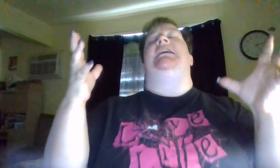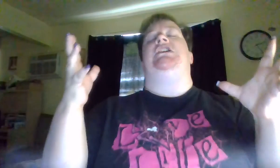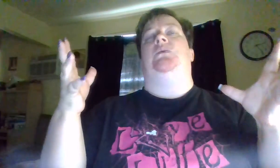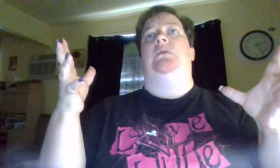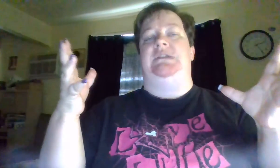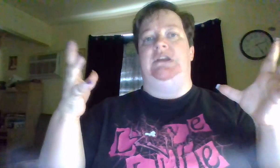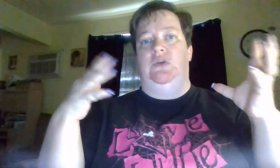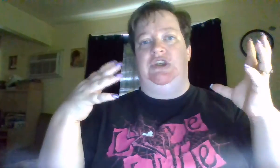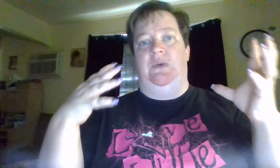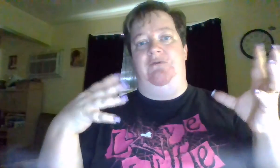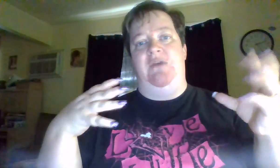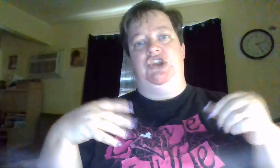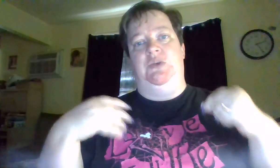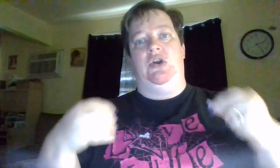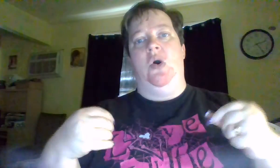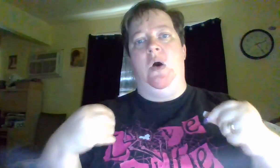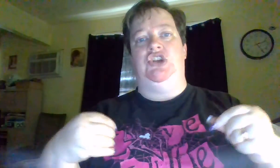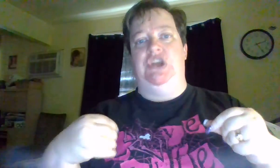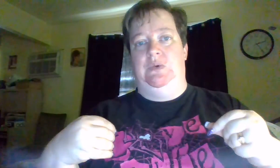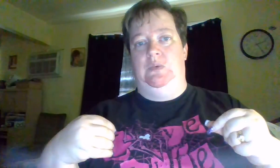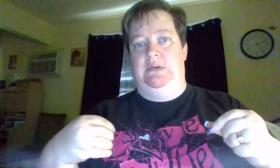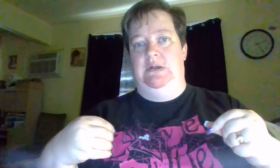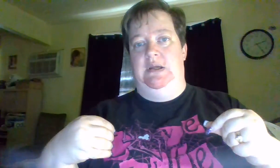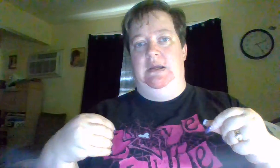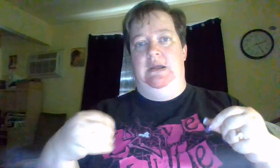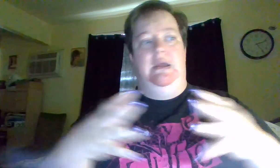you, to infest you and cause you